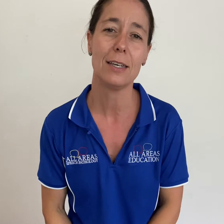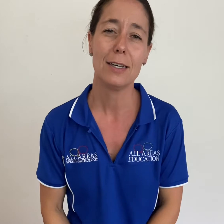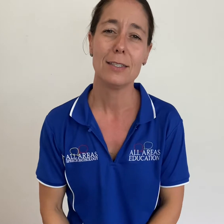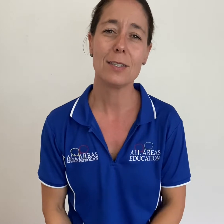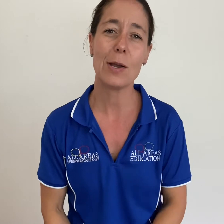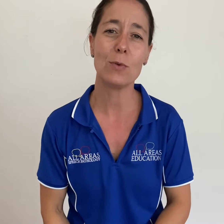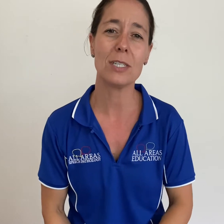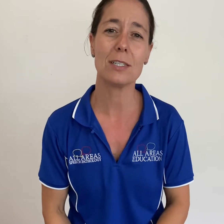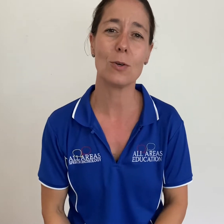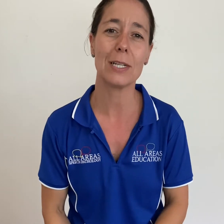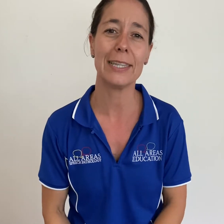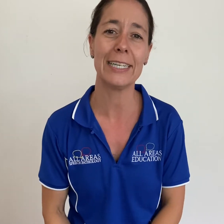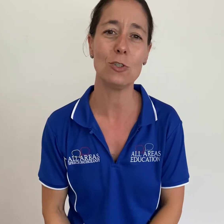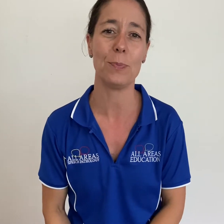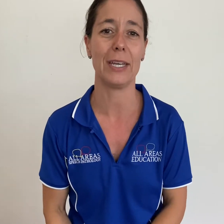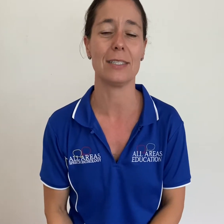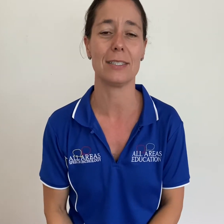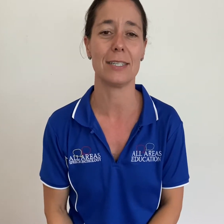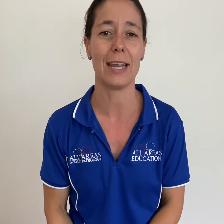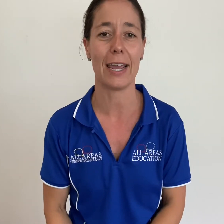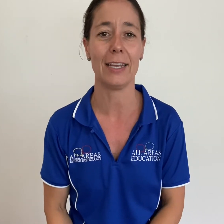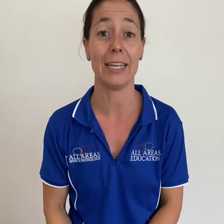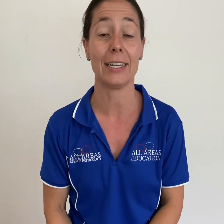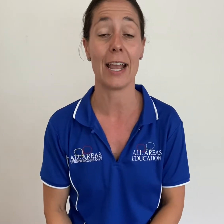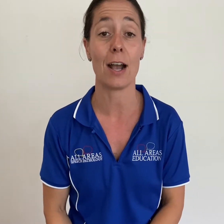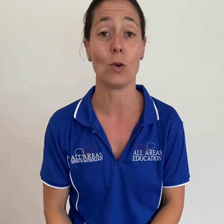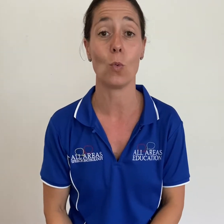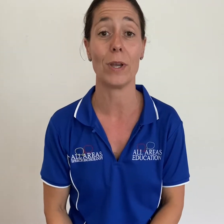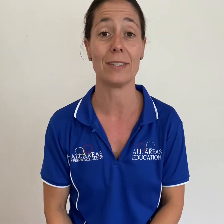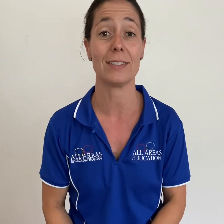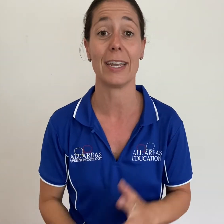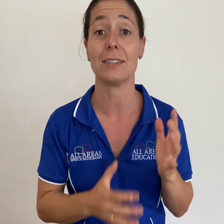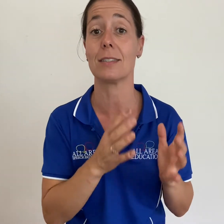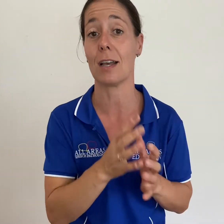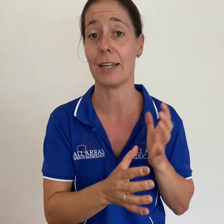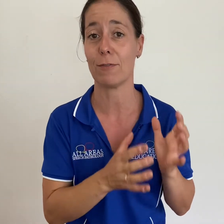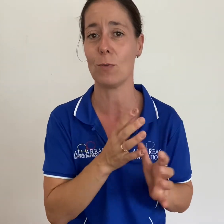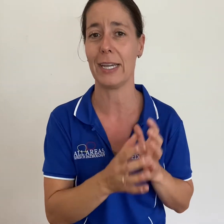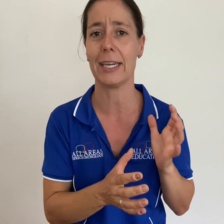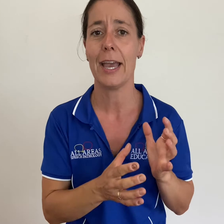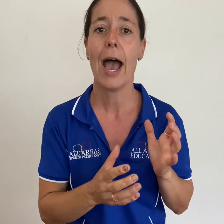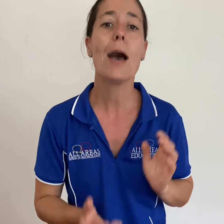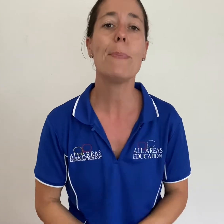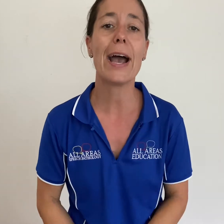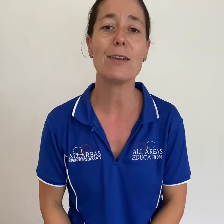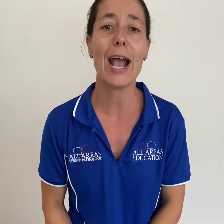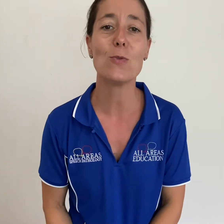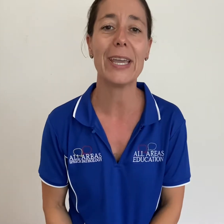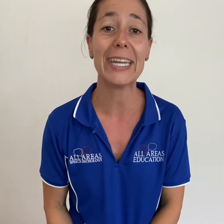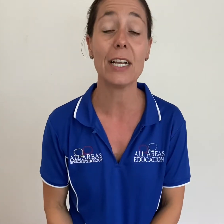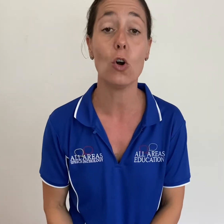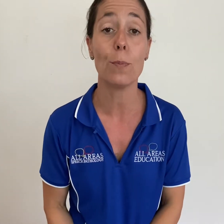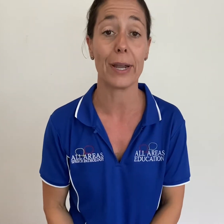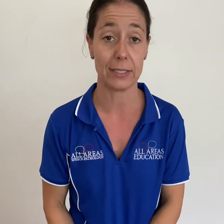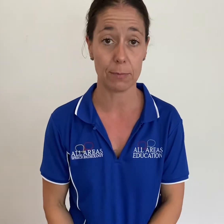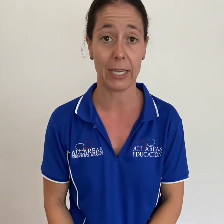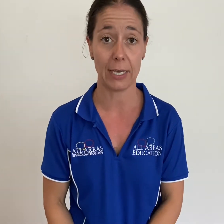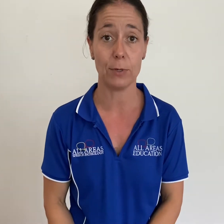So I wanted to talk a little bit today in our Wednesday's Sign of the Week about how we can incorporate some keyword